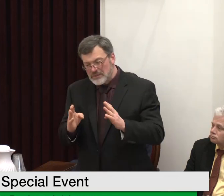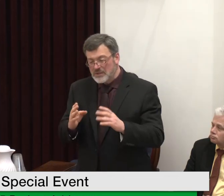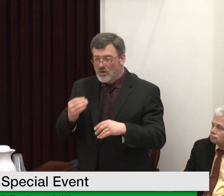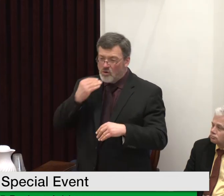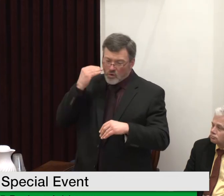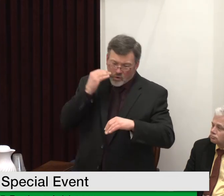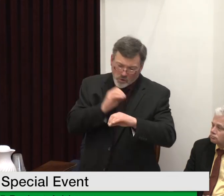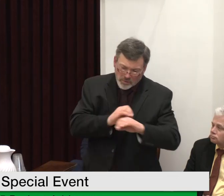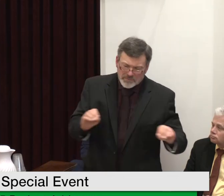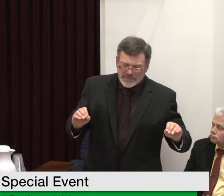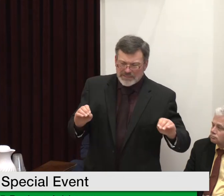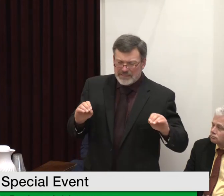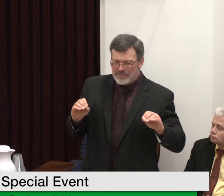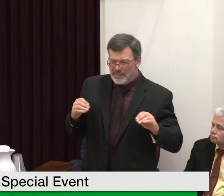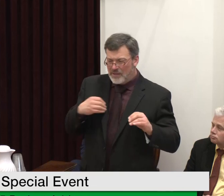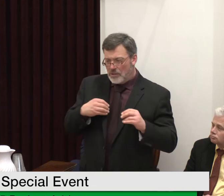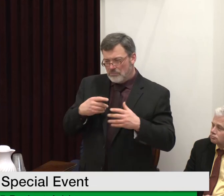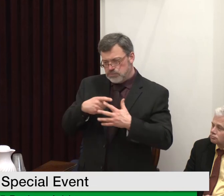for